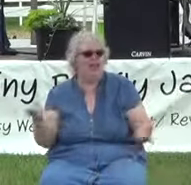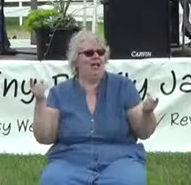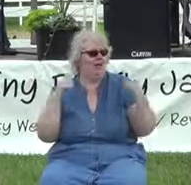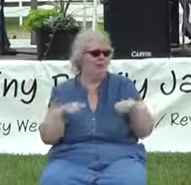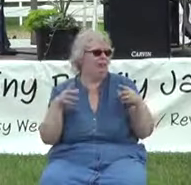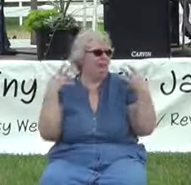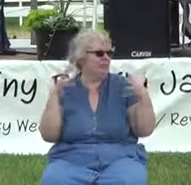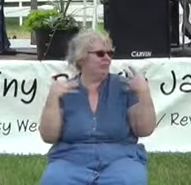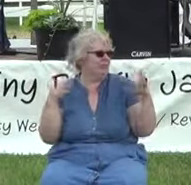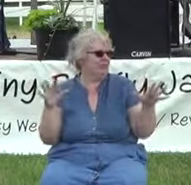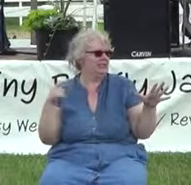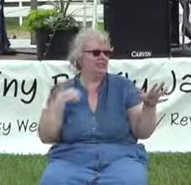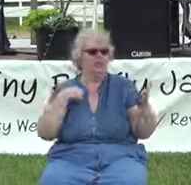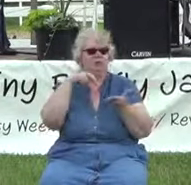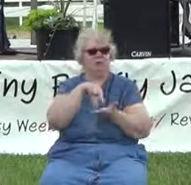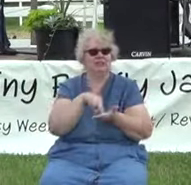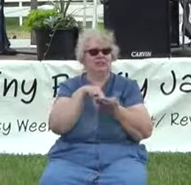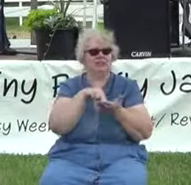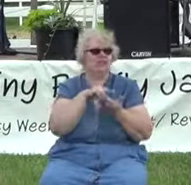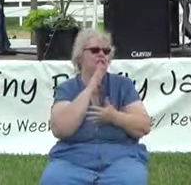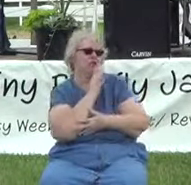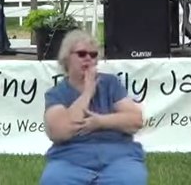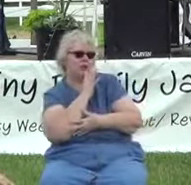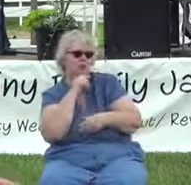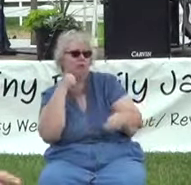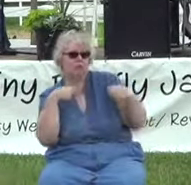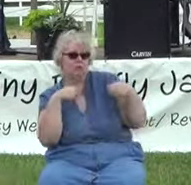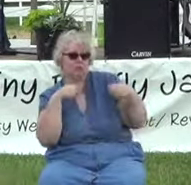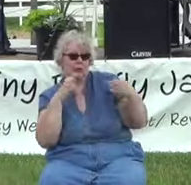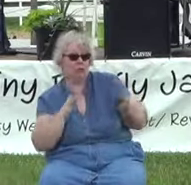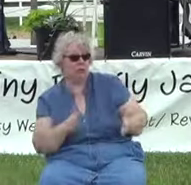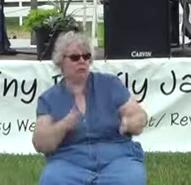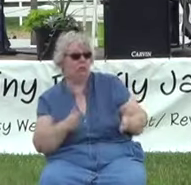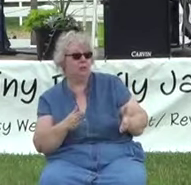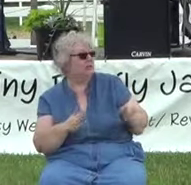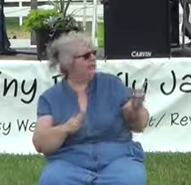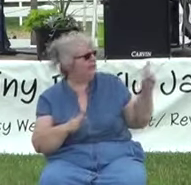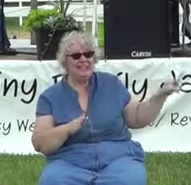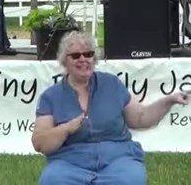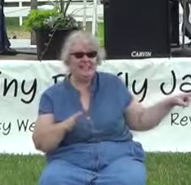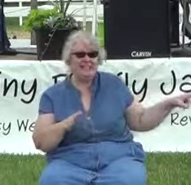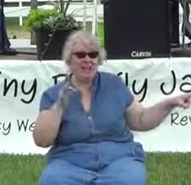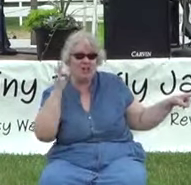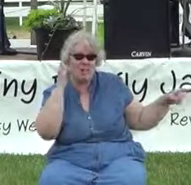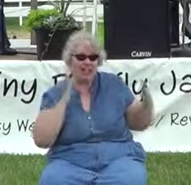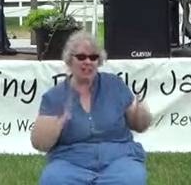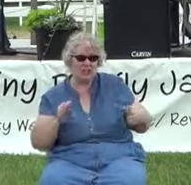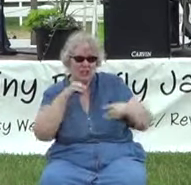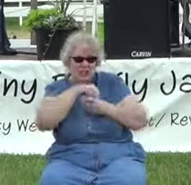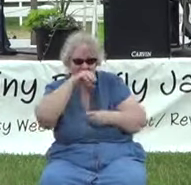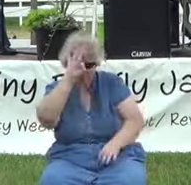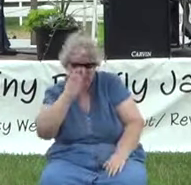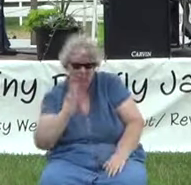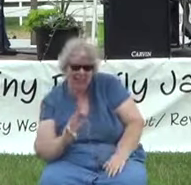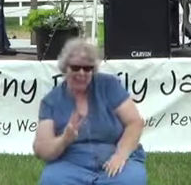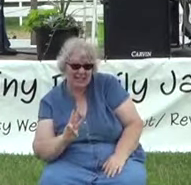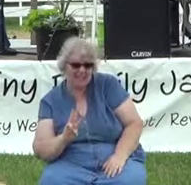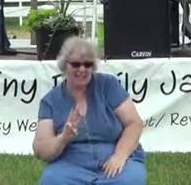got done, and I was standing out there talking to the drummer, and here he's a pastor in Fort Wayne. They